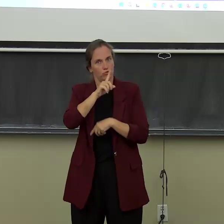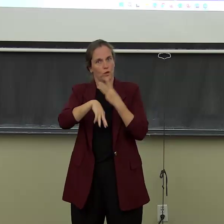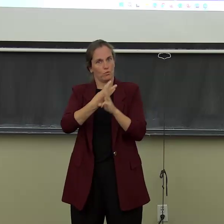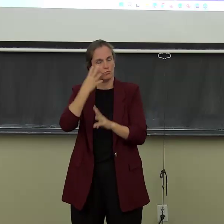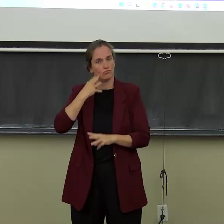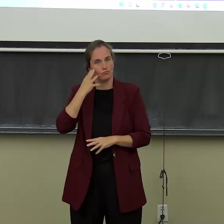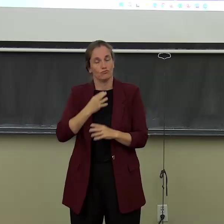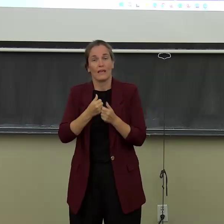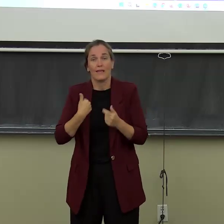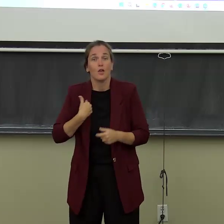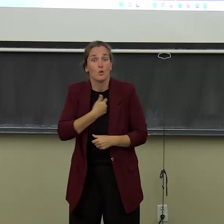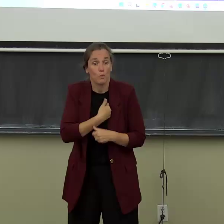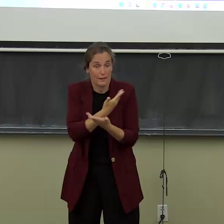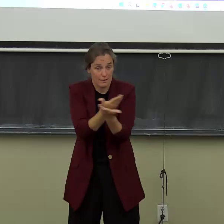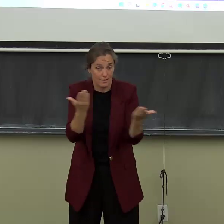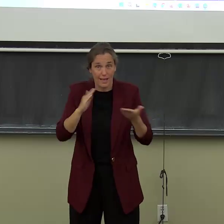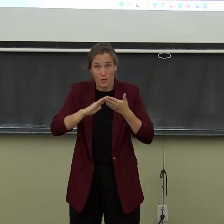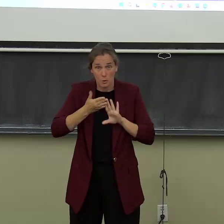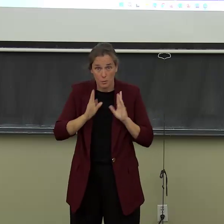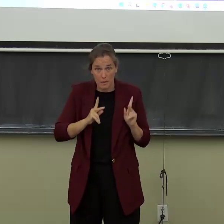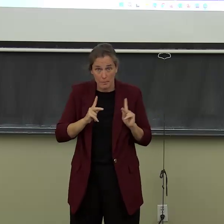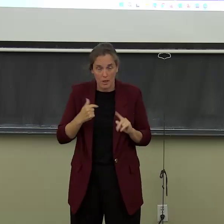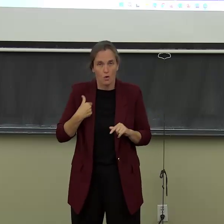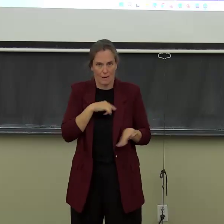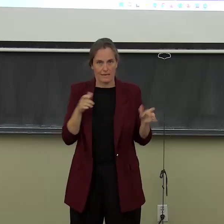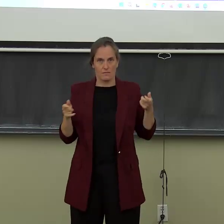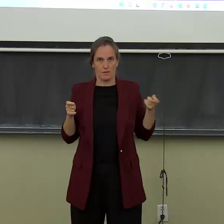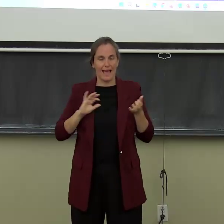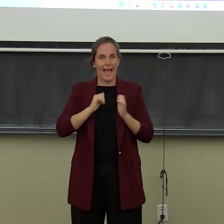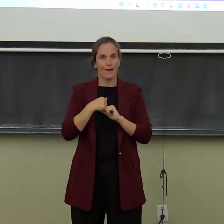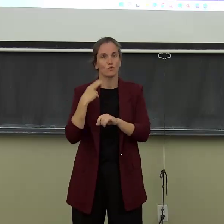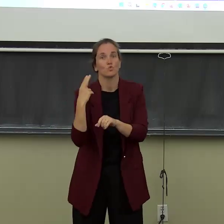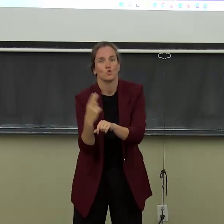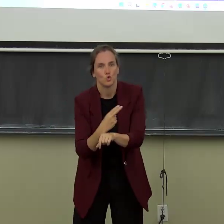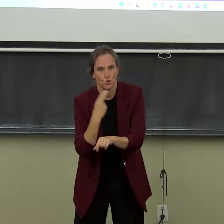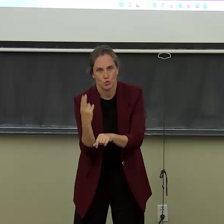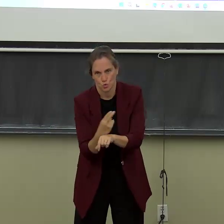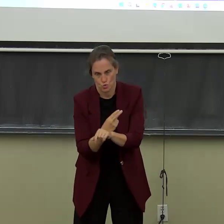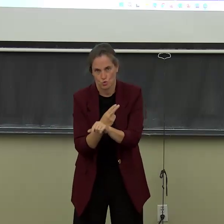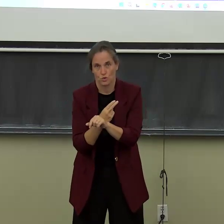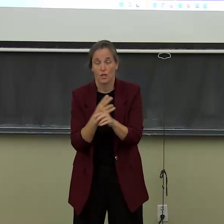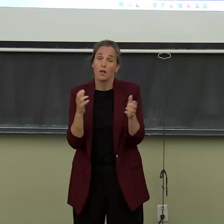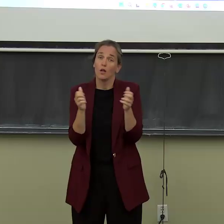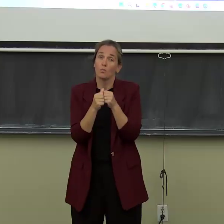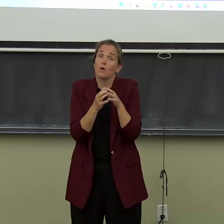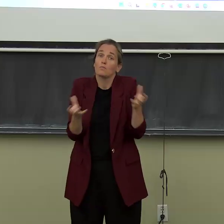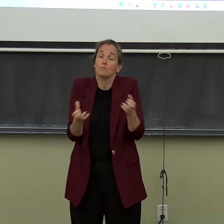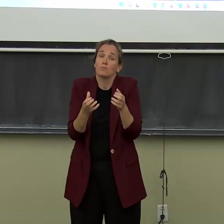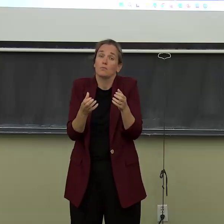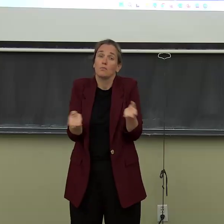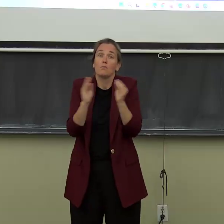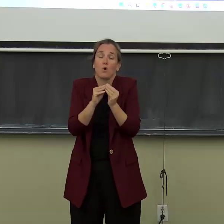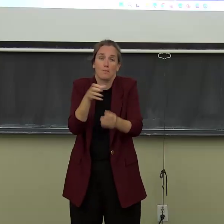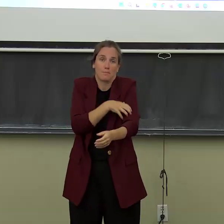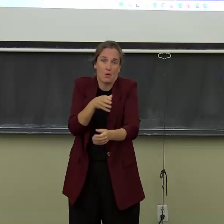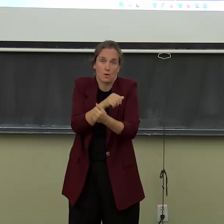we as a community of people, we can govern how these things are used with a lot more power and authority than